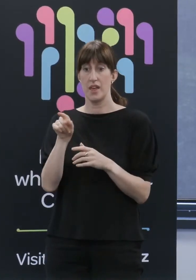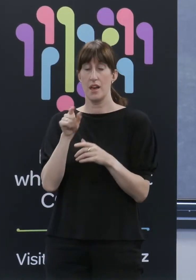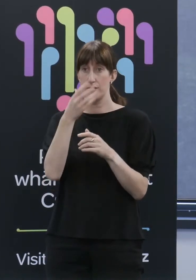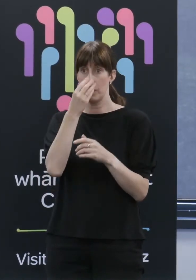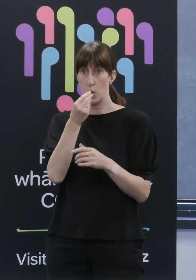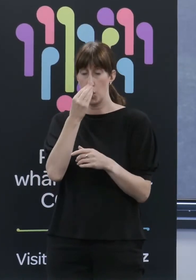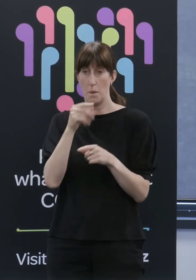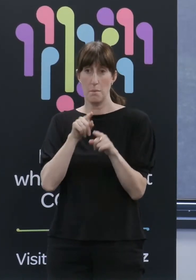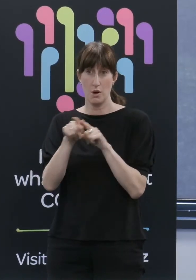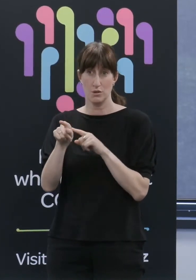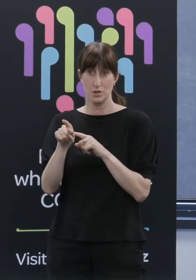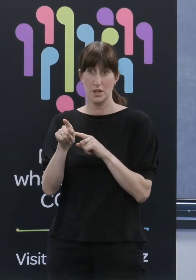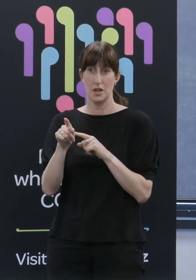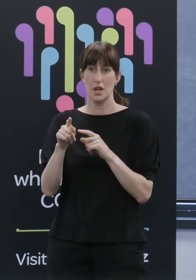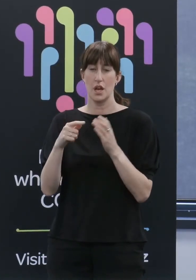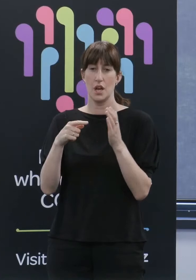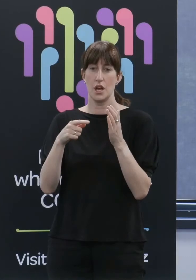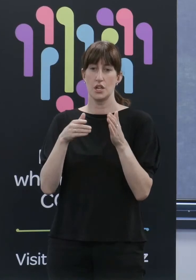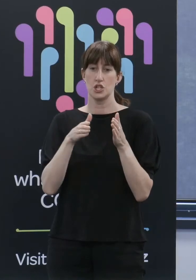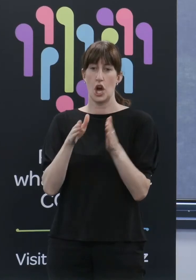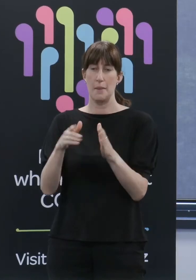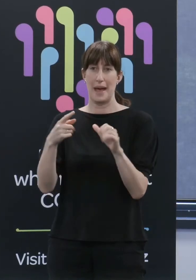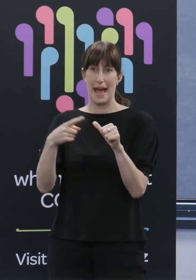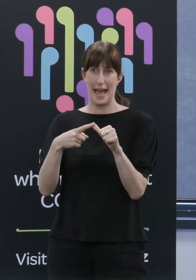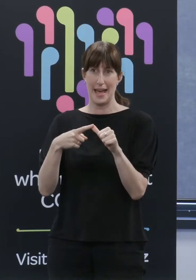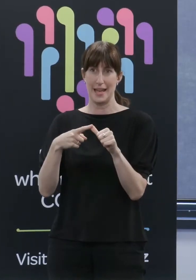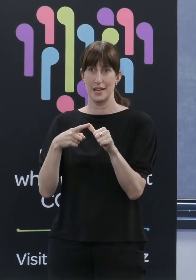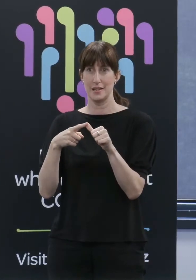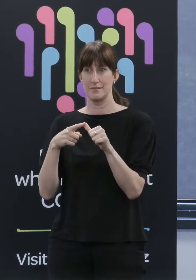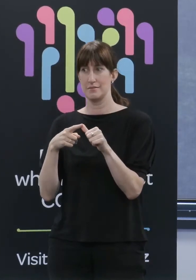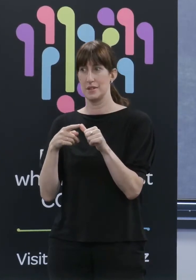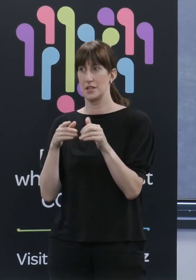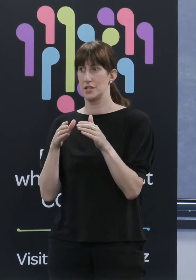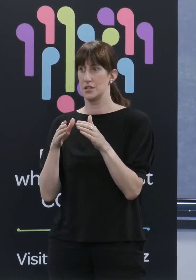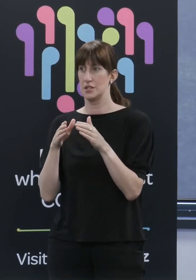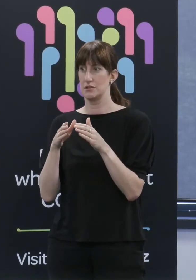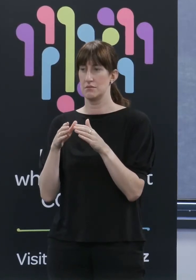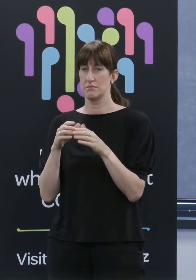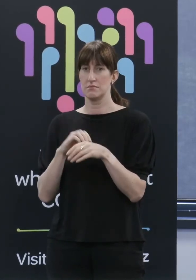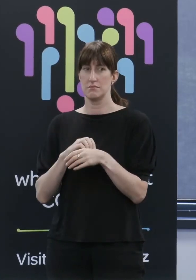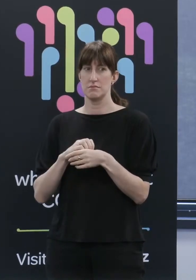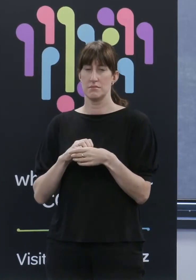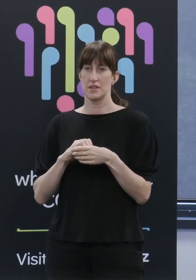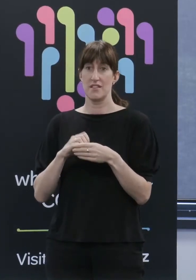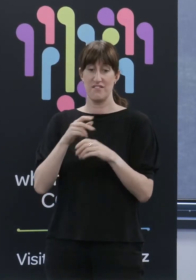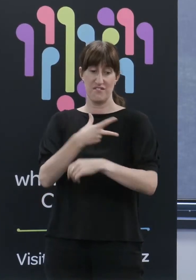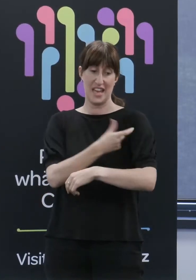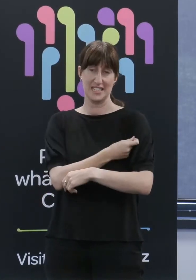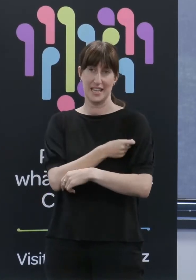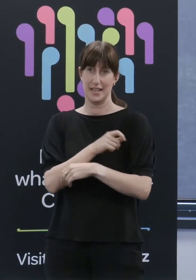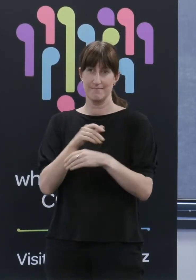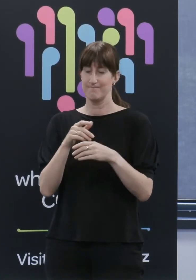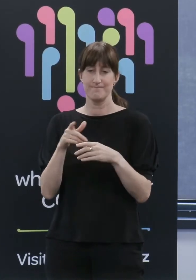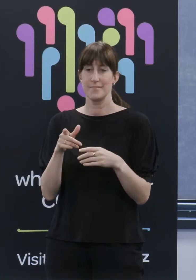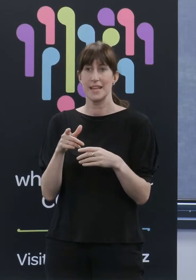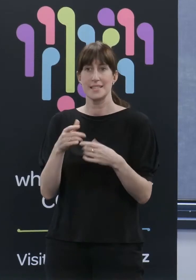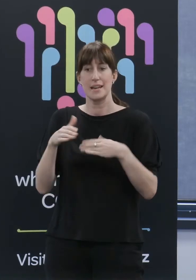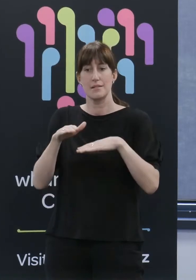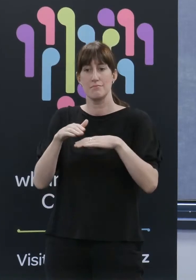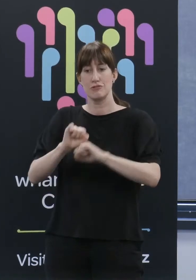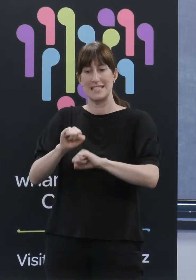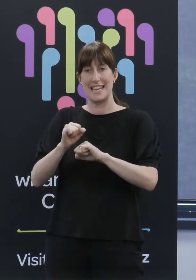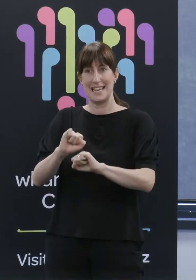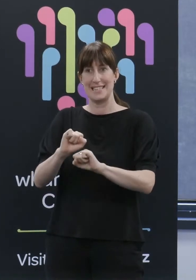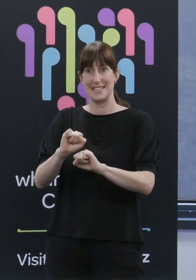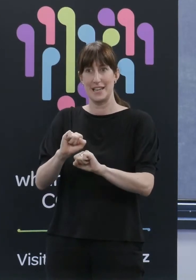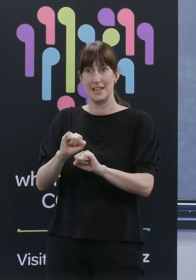flu, and the variant they had in the vaccine up there, that the vaccine covered, didn't really provide much protection against